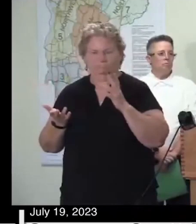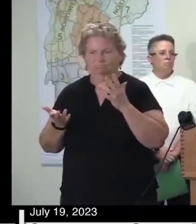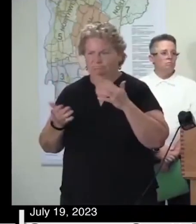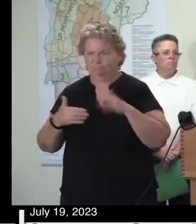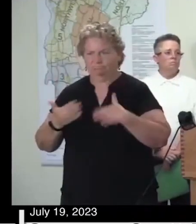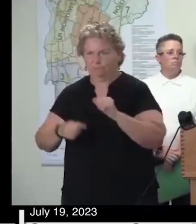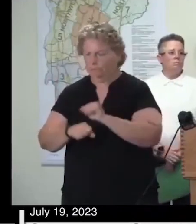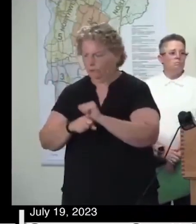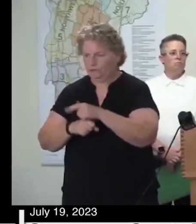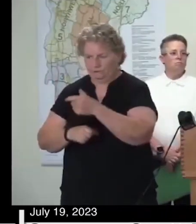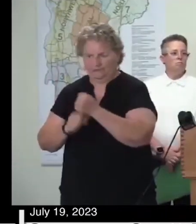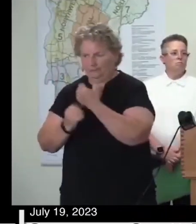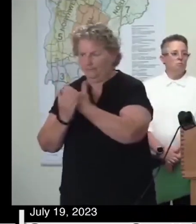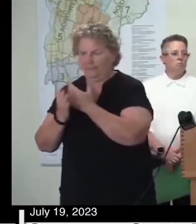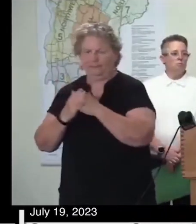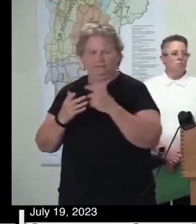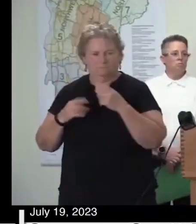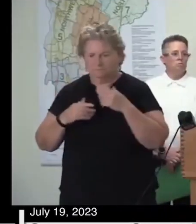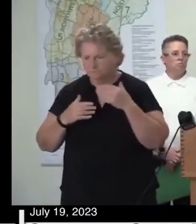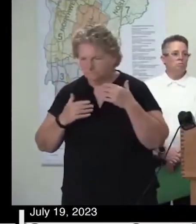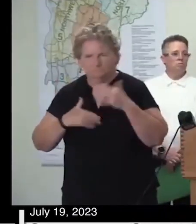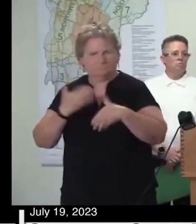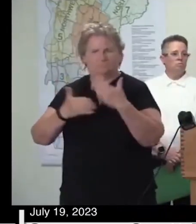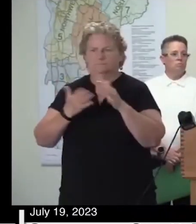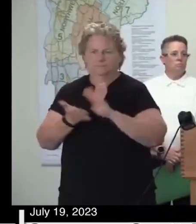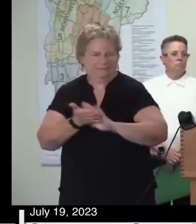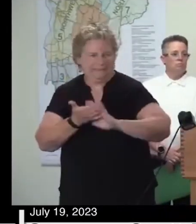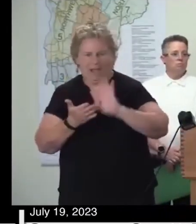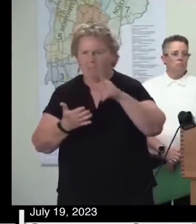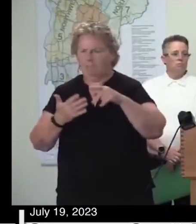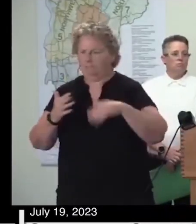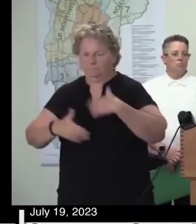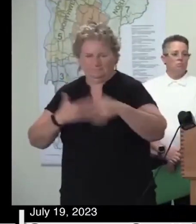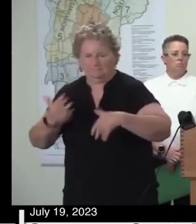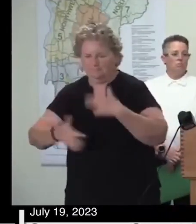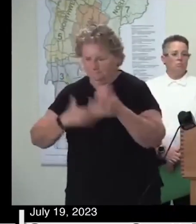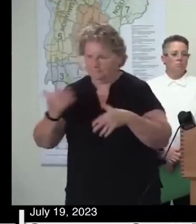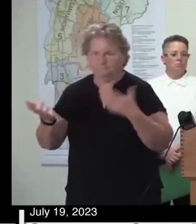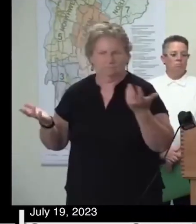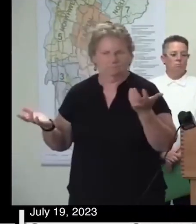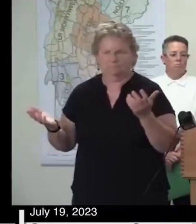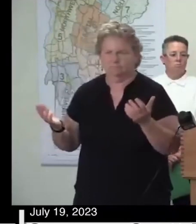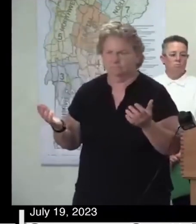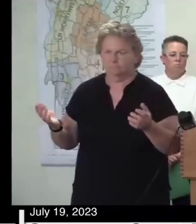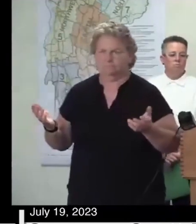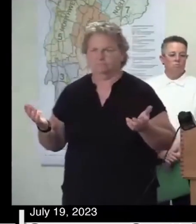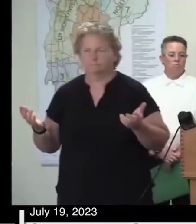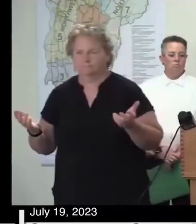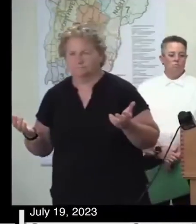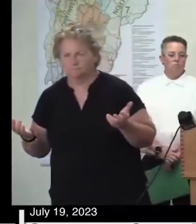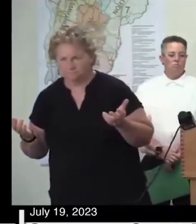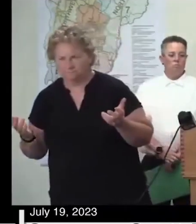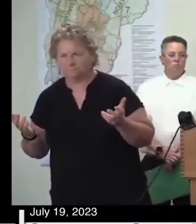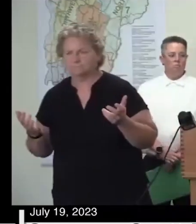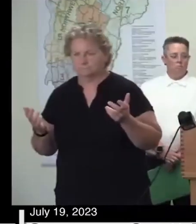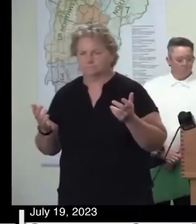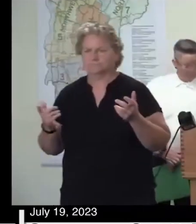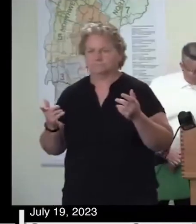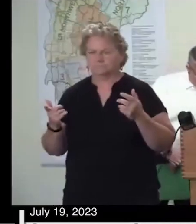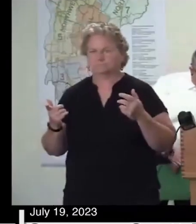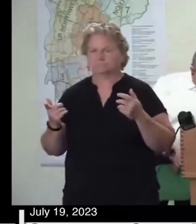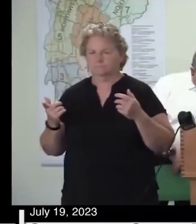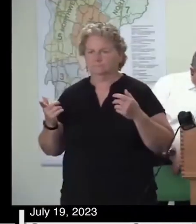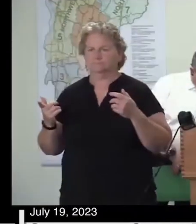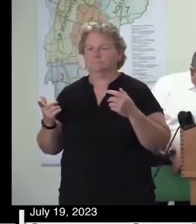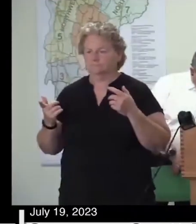need to focus on to help with. And people are reading and saying, yeah, this is how I sign up for assistance from FEMA. And it's all because the